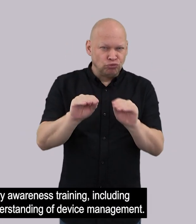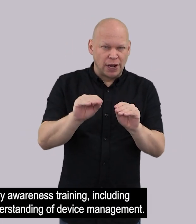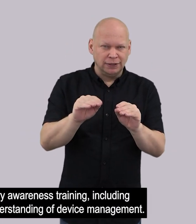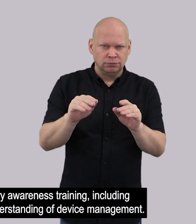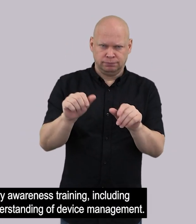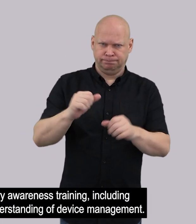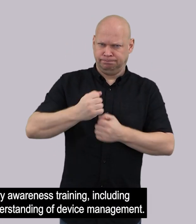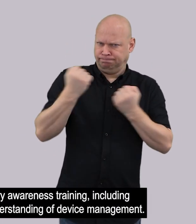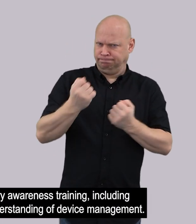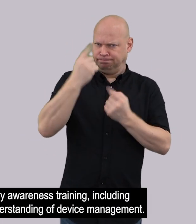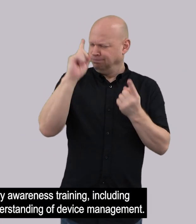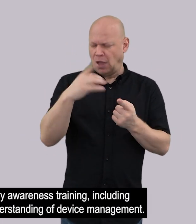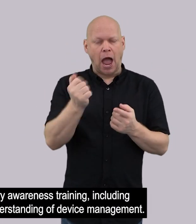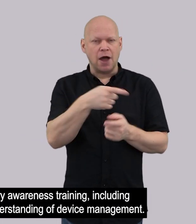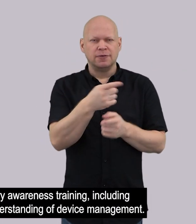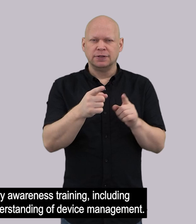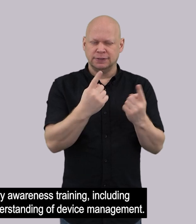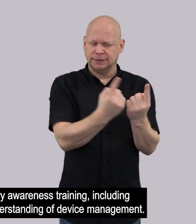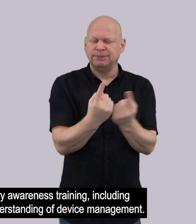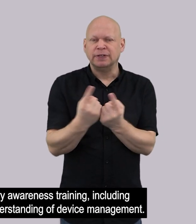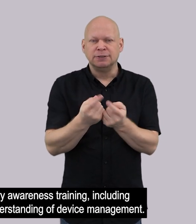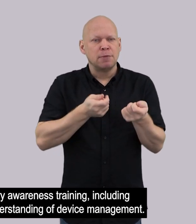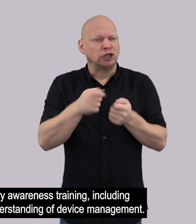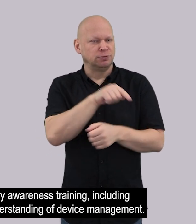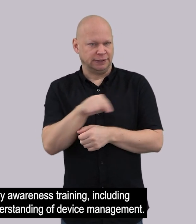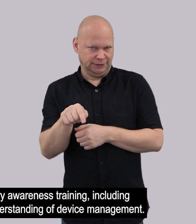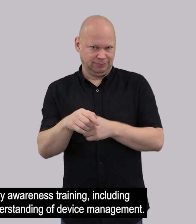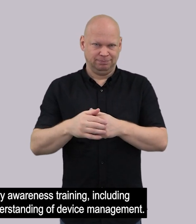Sensory awareness training, including a strong understanding of device management.